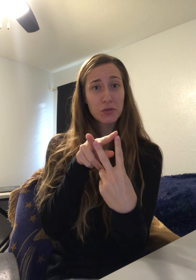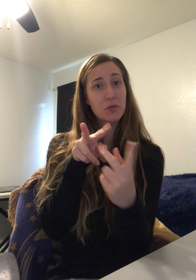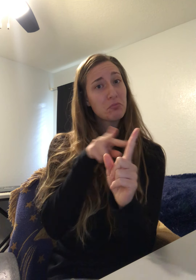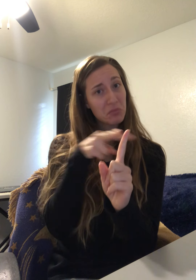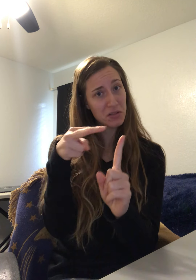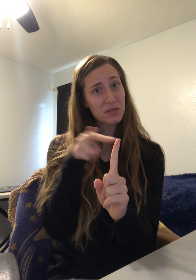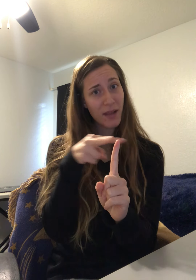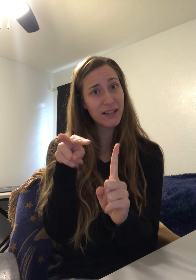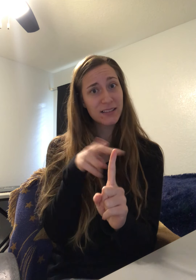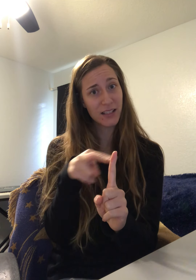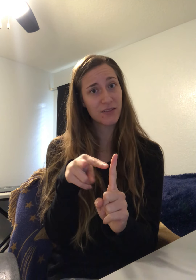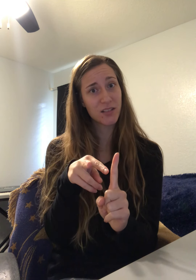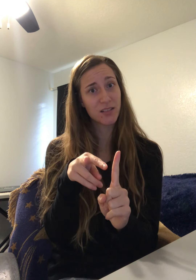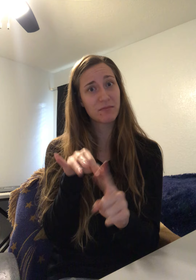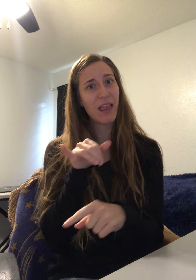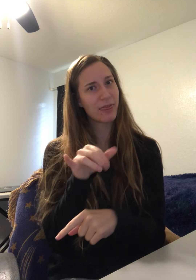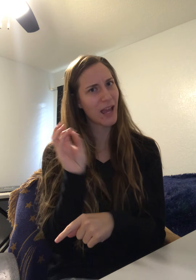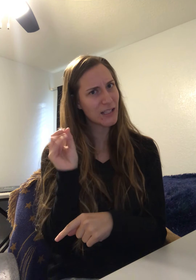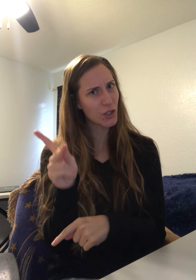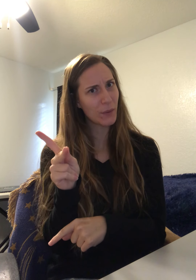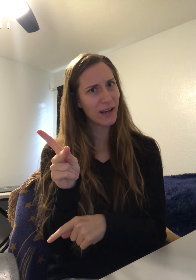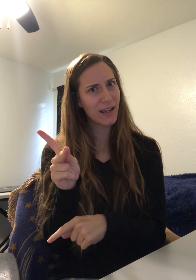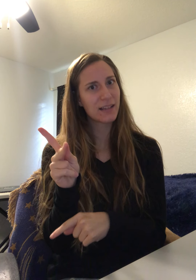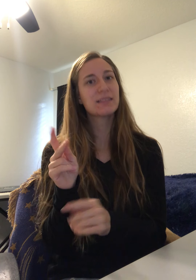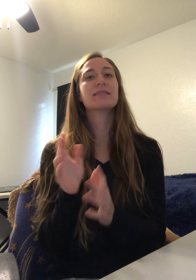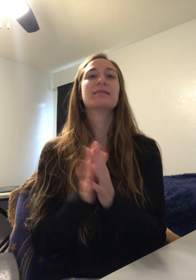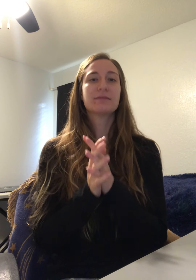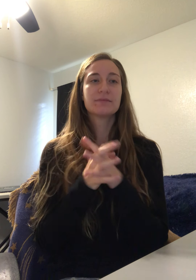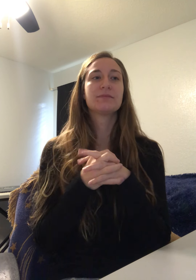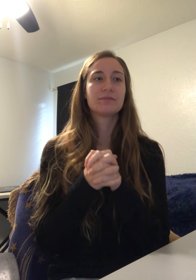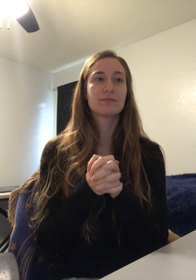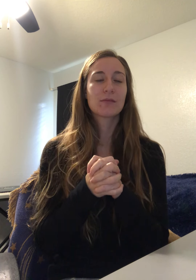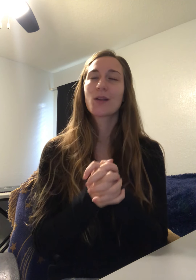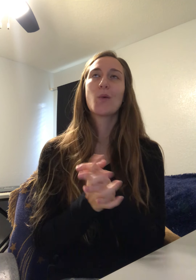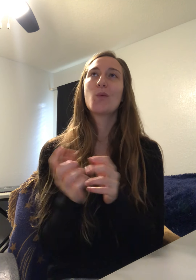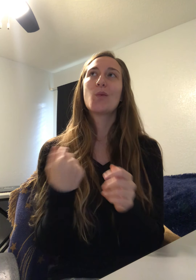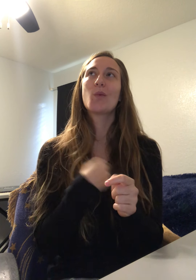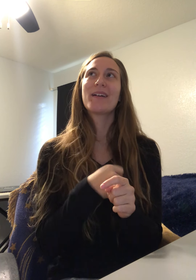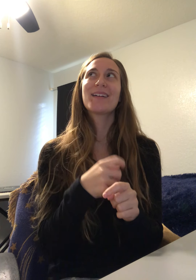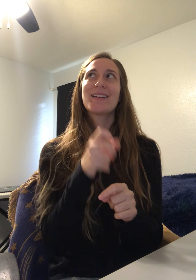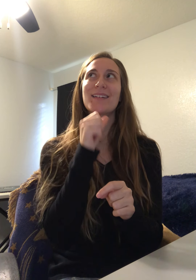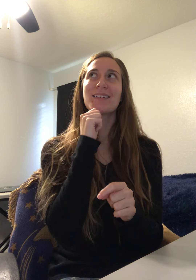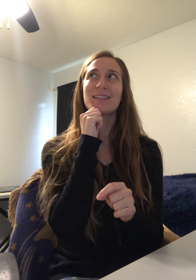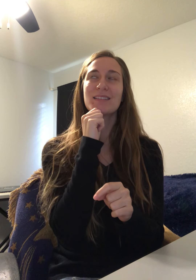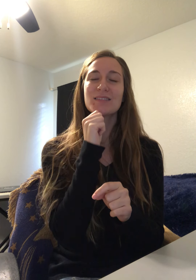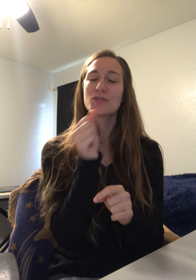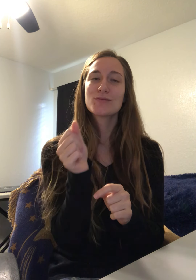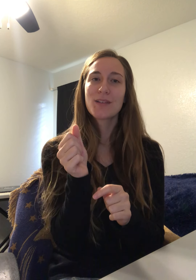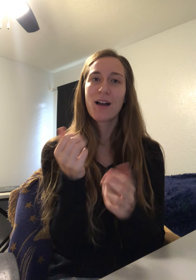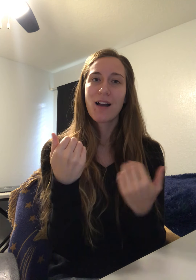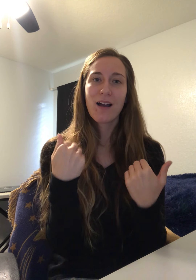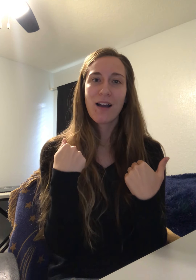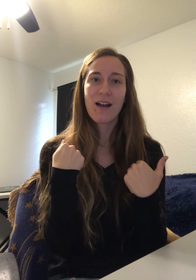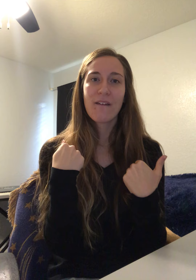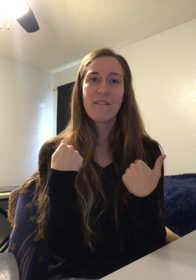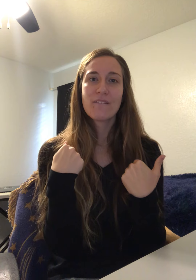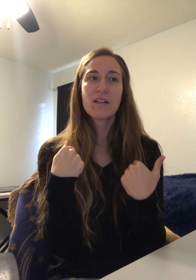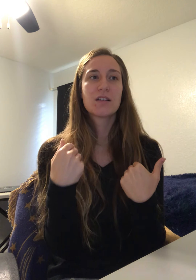viewpoints and experiences, instead of thinking that we're competing for the true one or the ground floor of